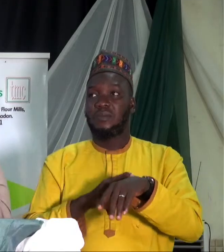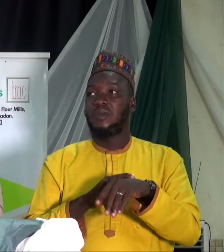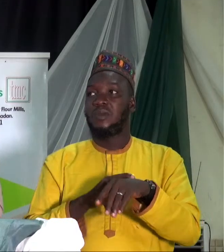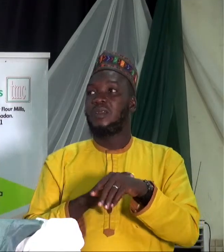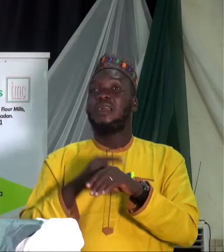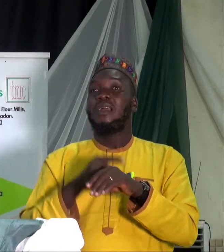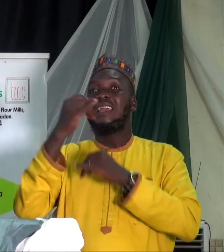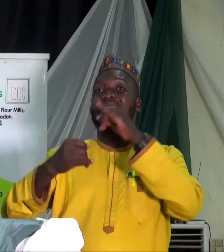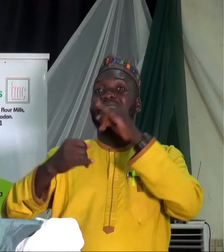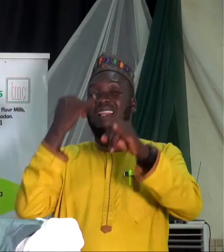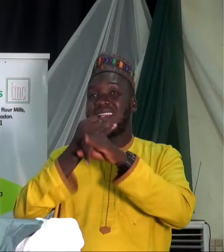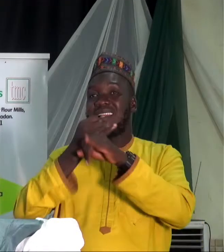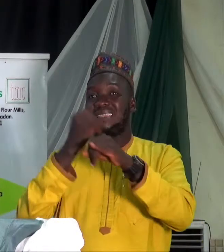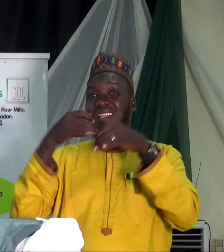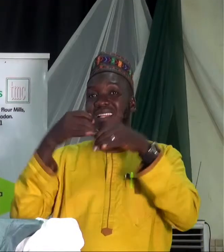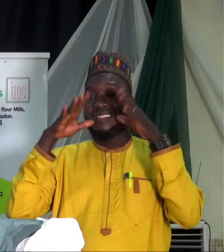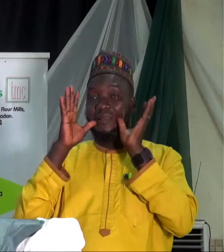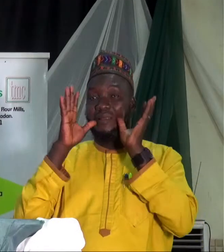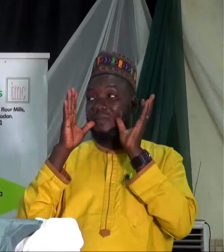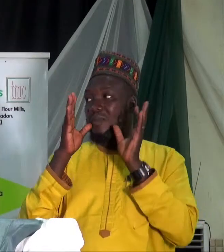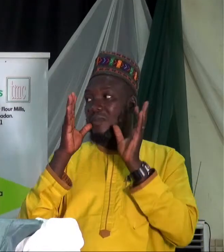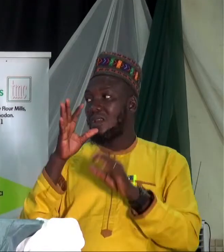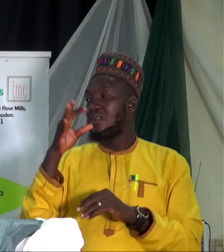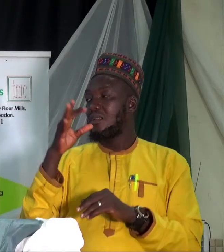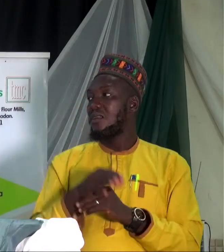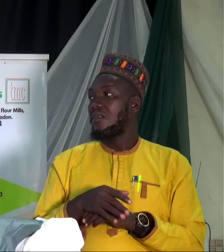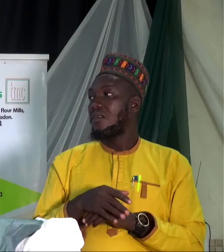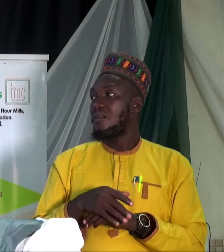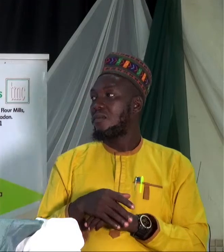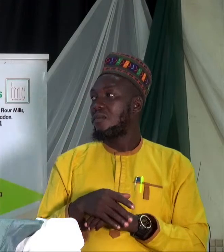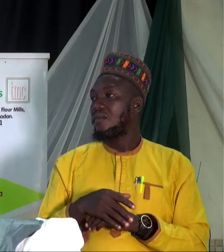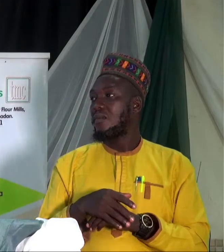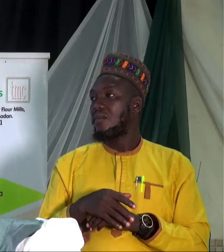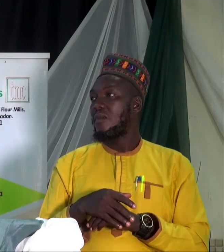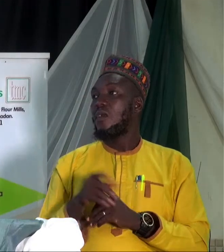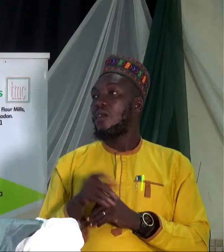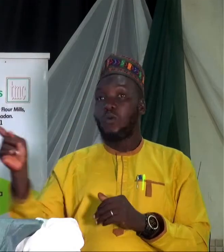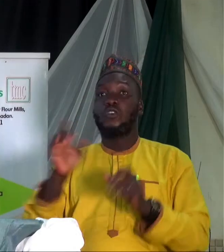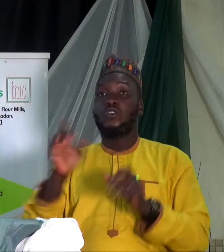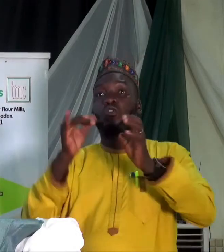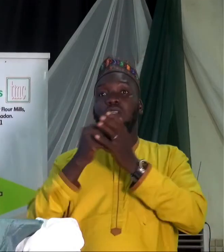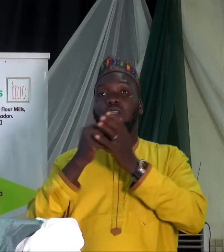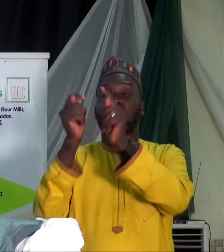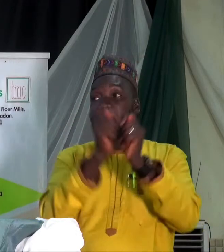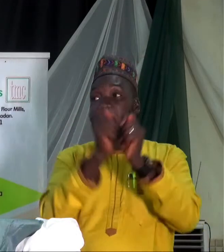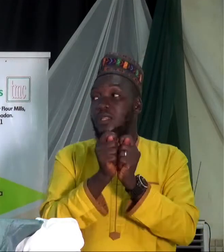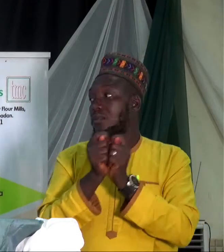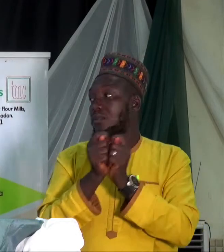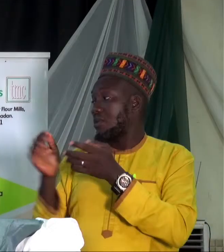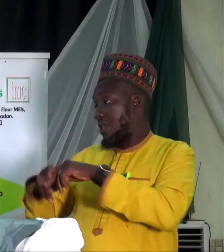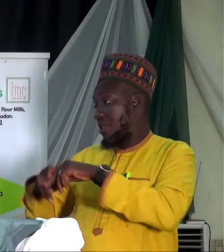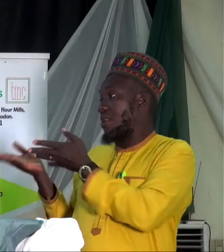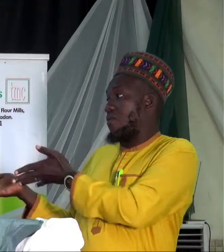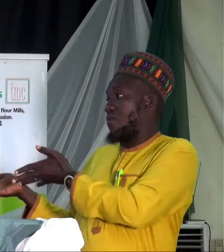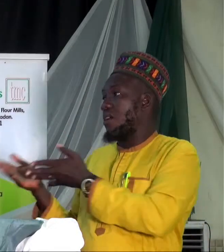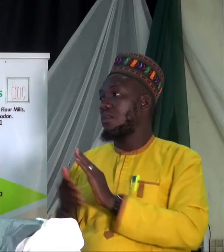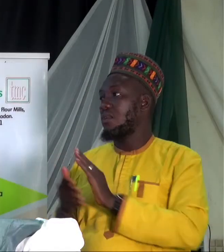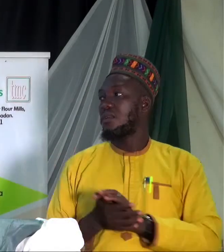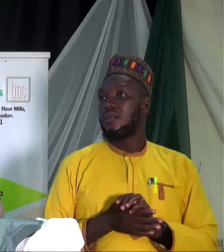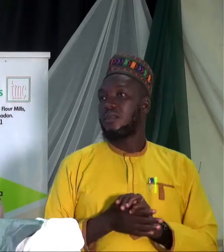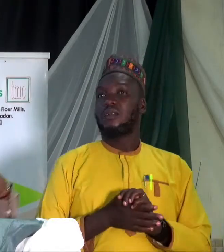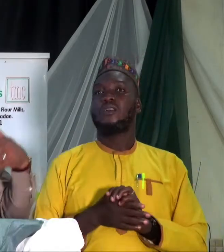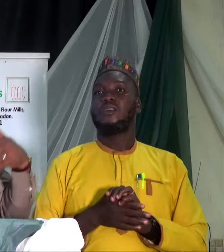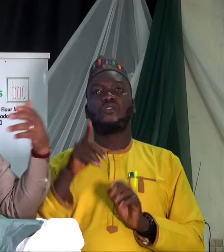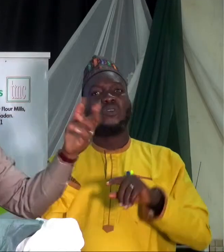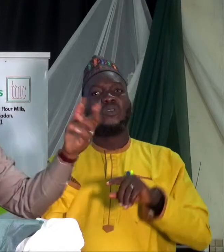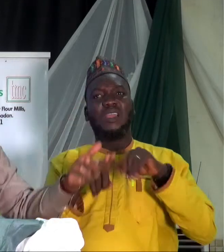islamic federation of student organization brother Ajudin ajoro ona eni awon ajo ko yi eni lo so conference ka ma ni